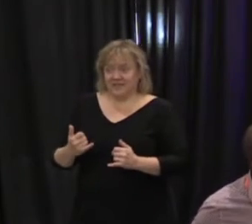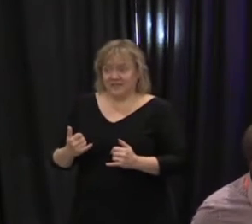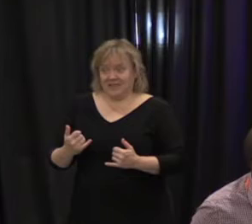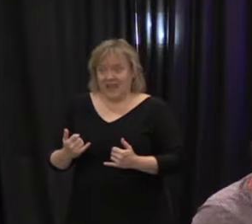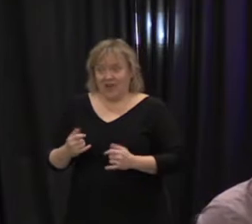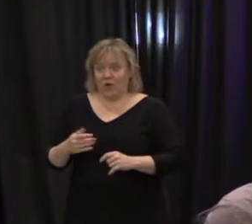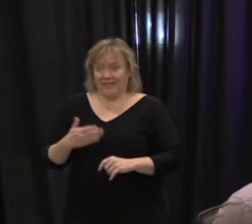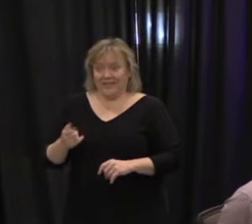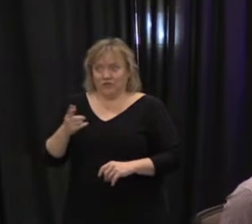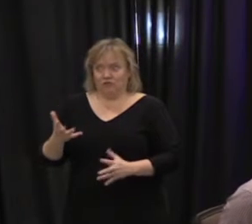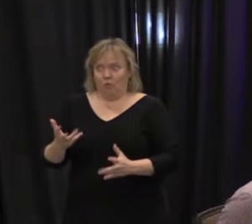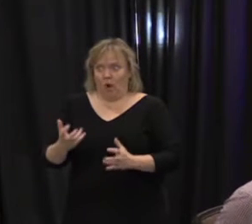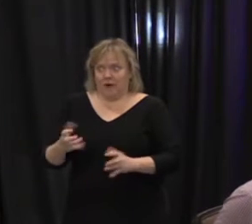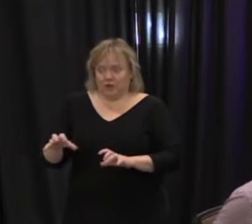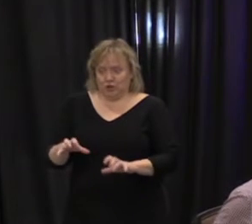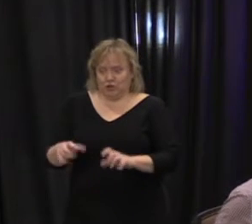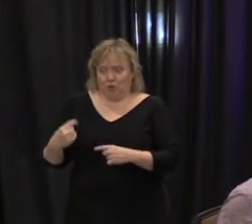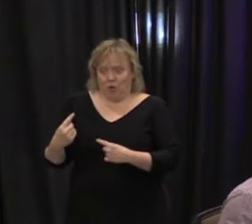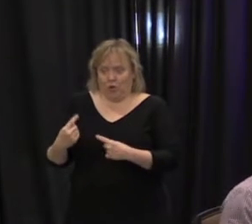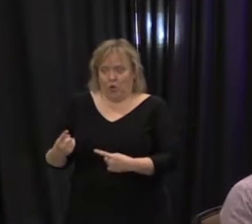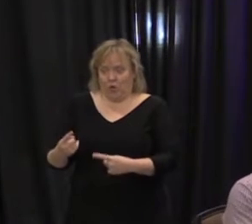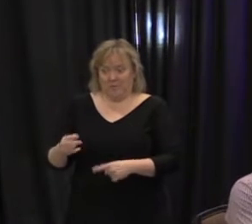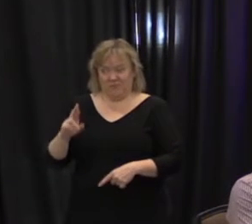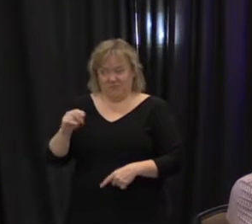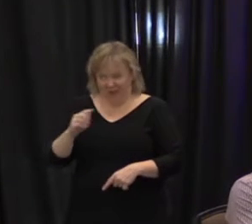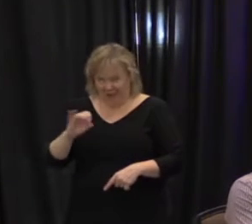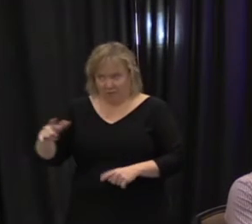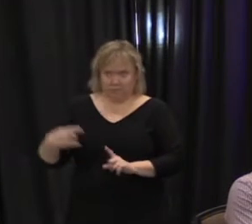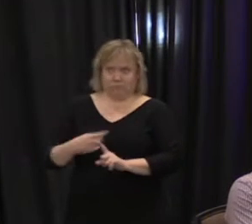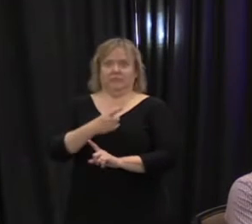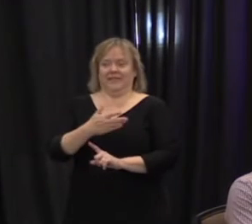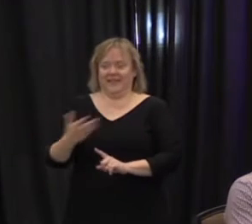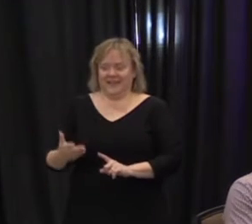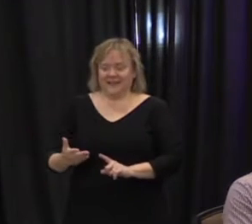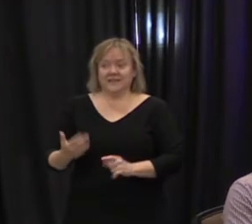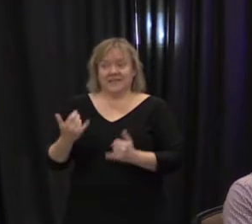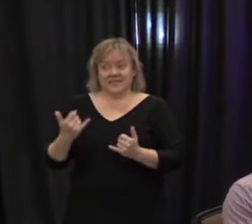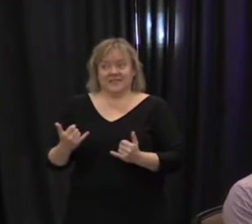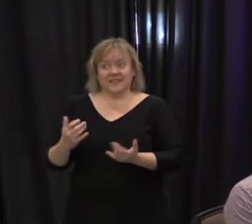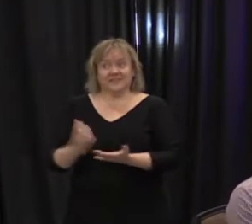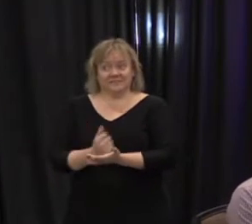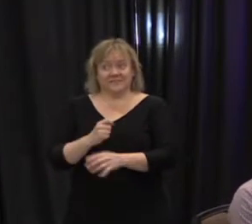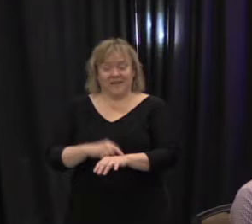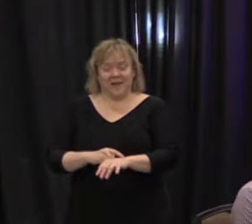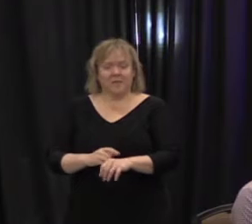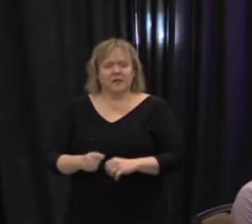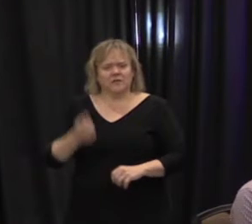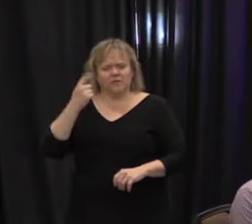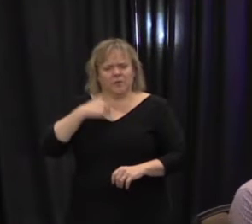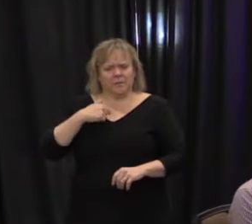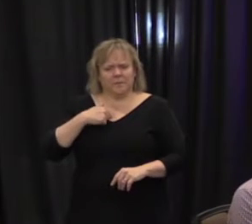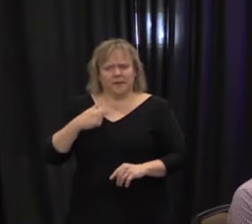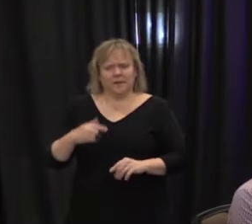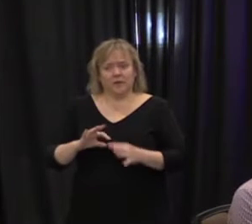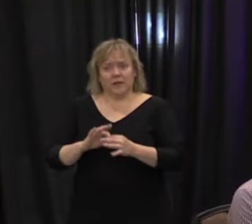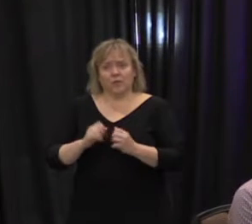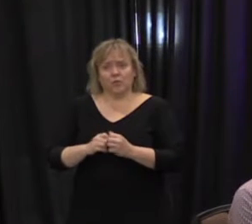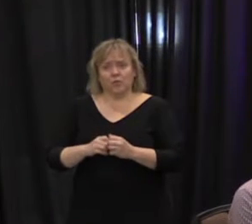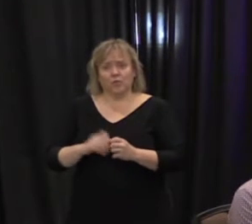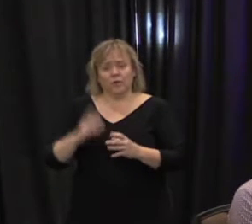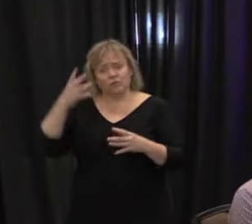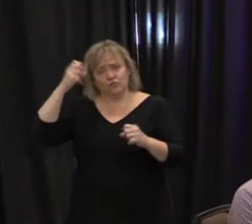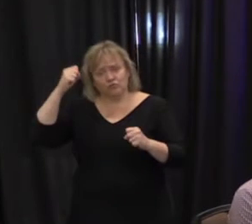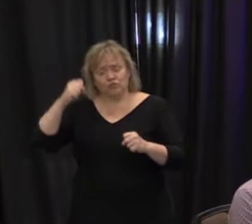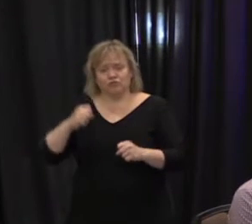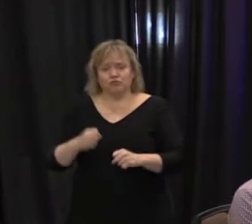the radical stuff that you've wanted to do. Because one thing that I've seen for sure is with the Trump election and how